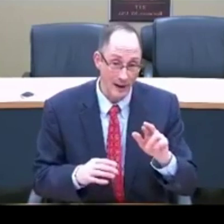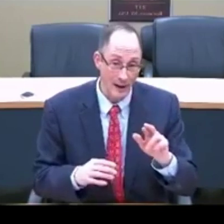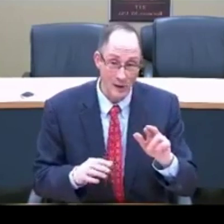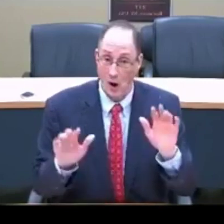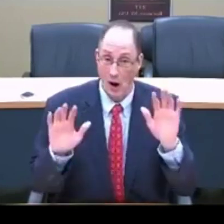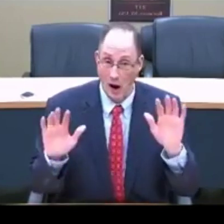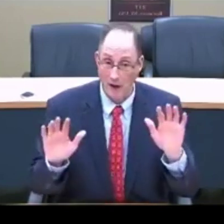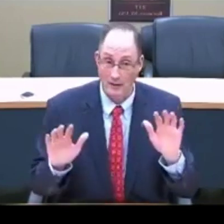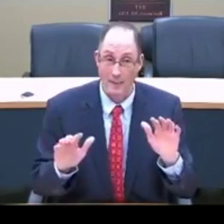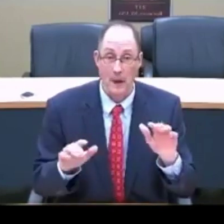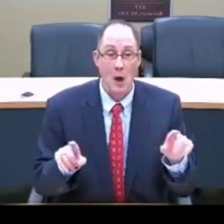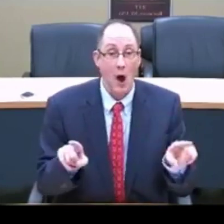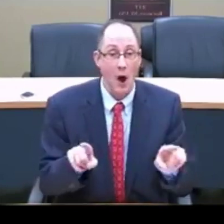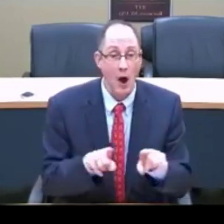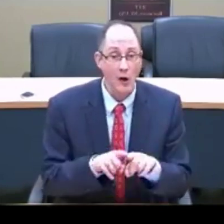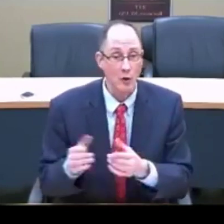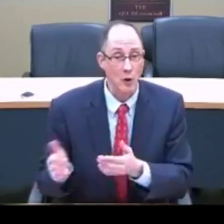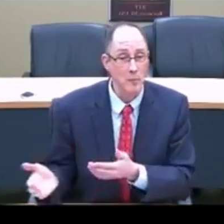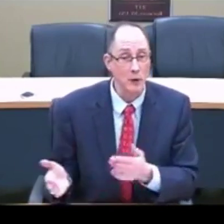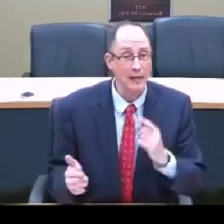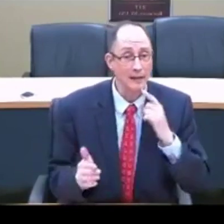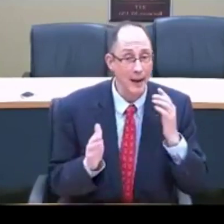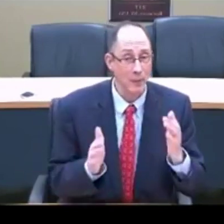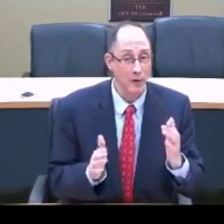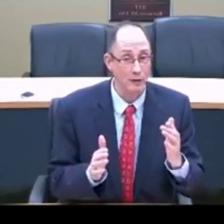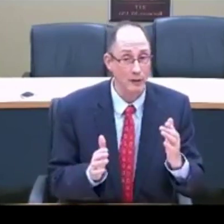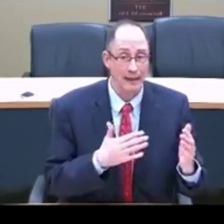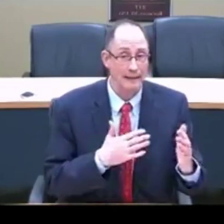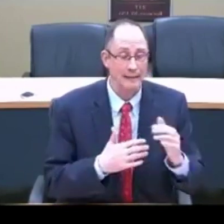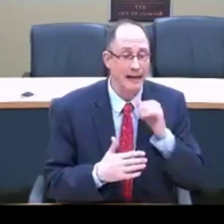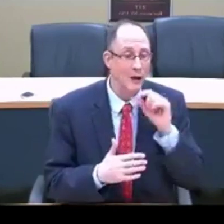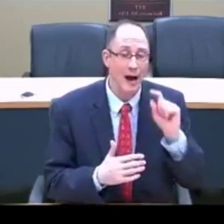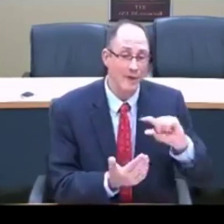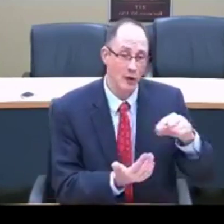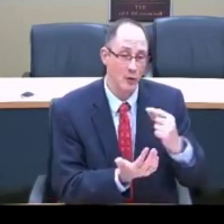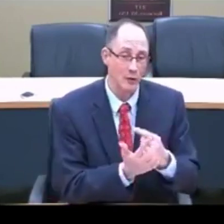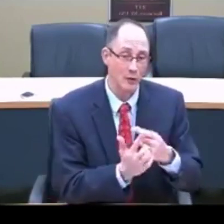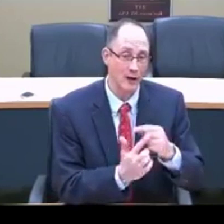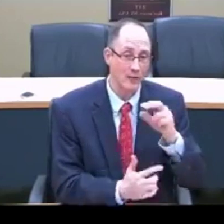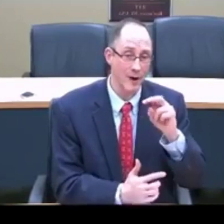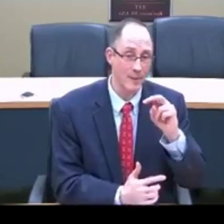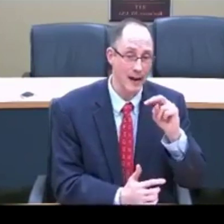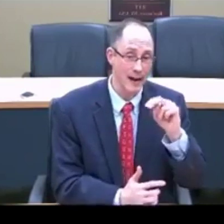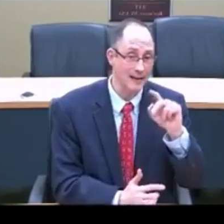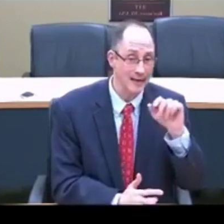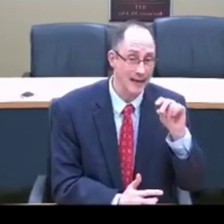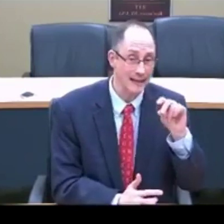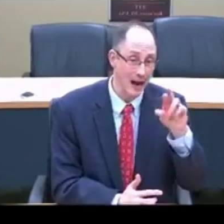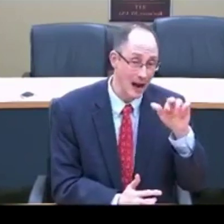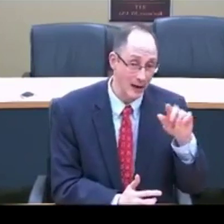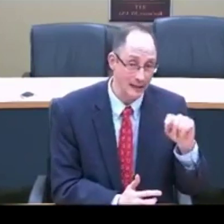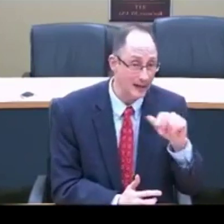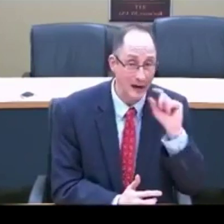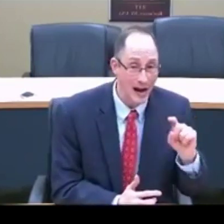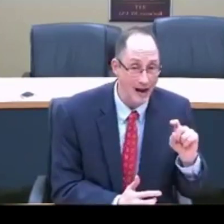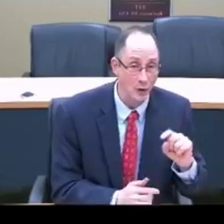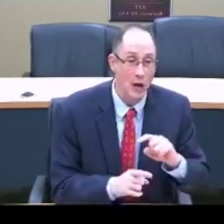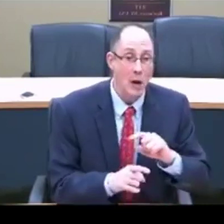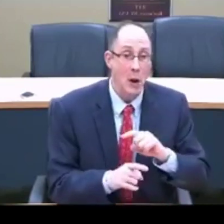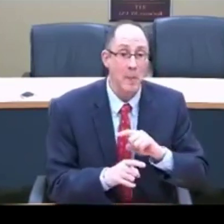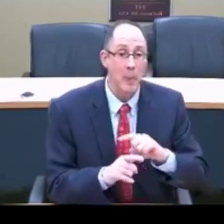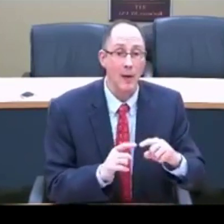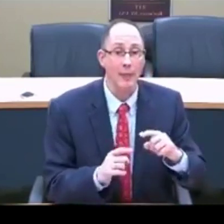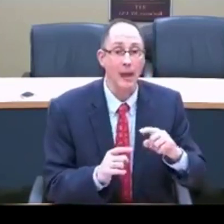fair, awesome. Also, being a deaf person, they don't have to graduate from NCHD, RIT, they don't have to,